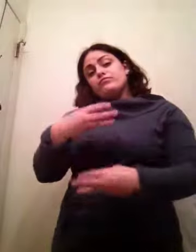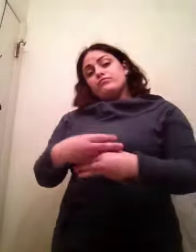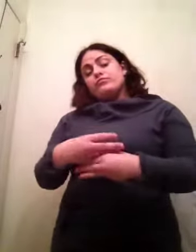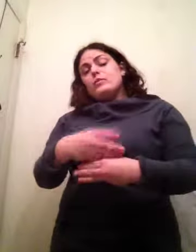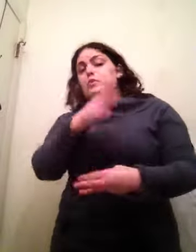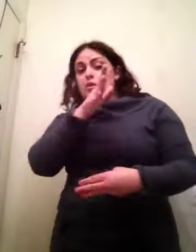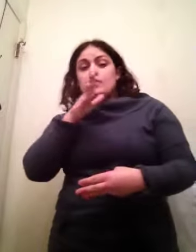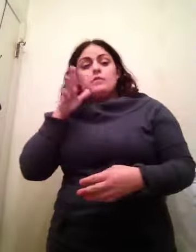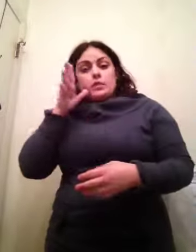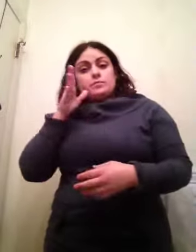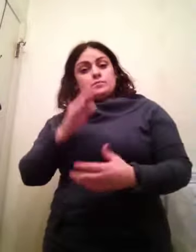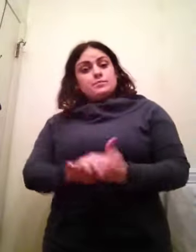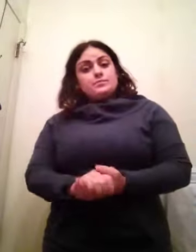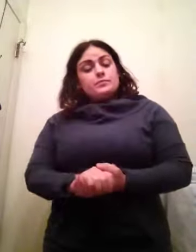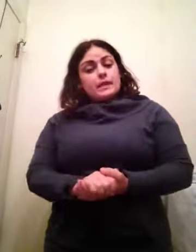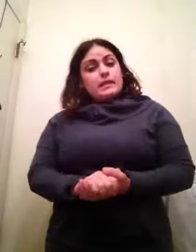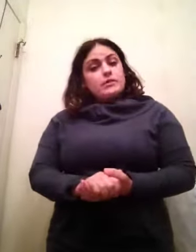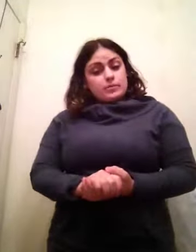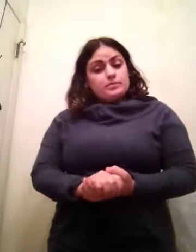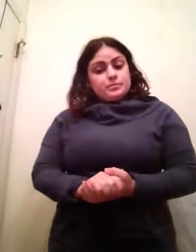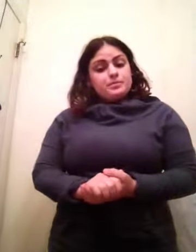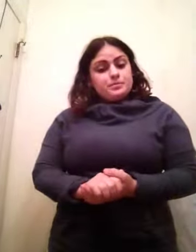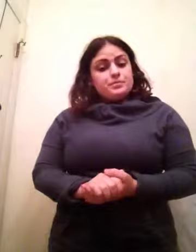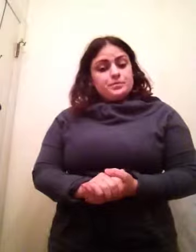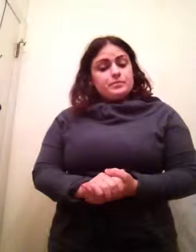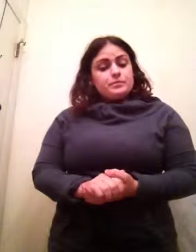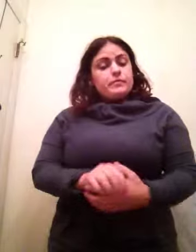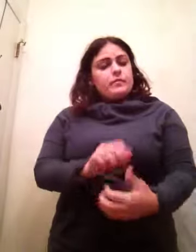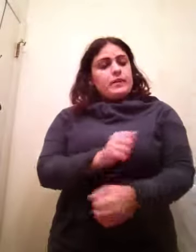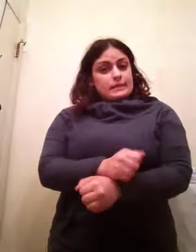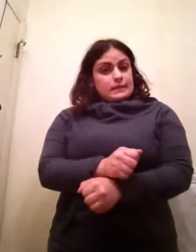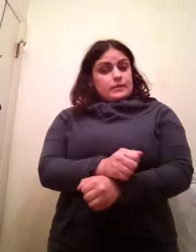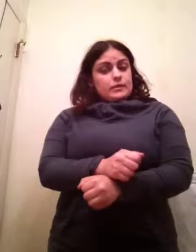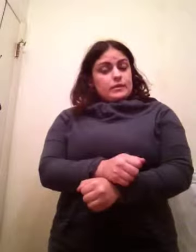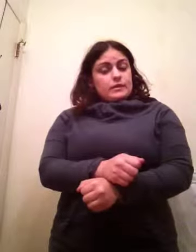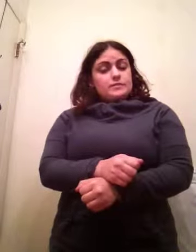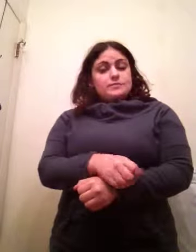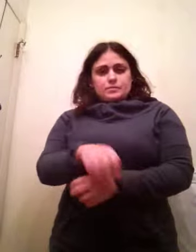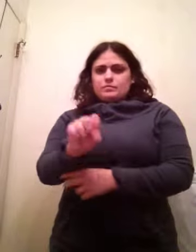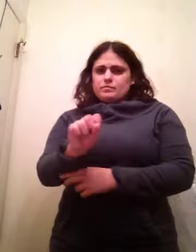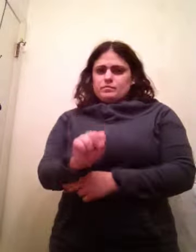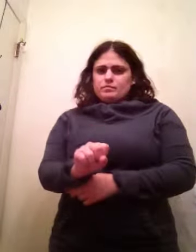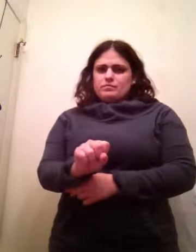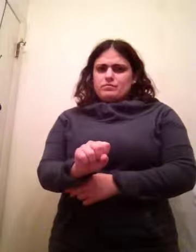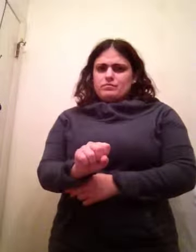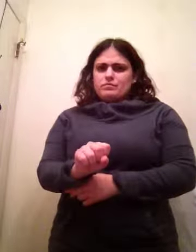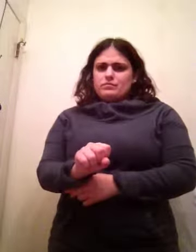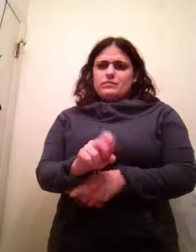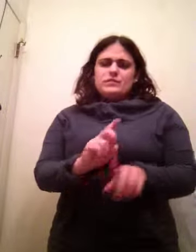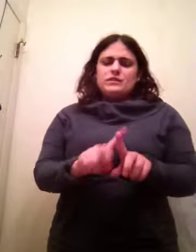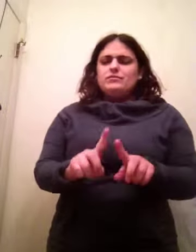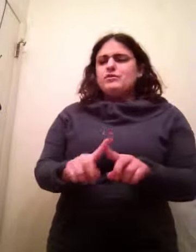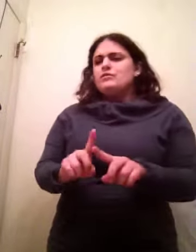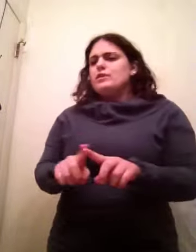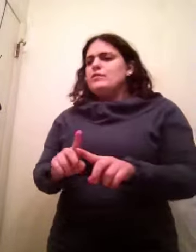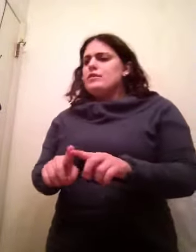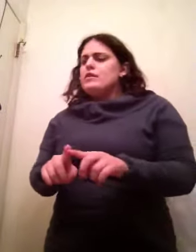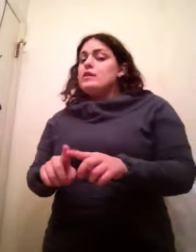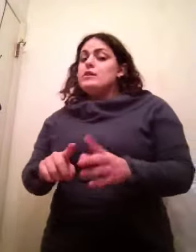North and the South had to do with slavery. And as you will read, this difference turns into a war. The big difference is the